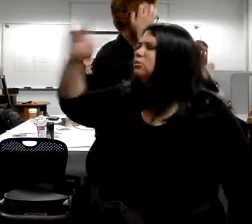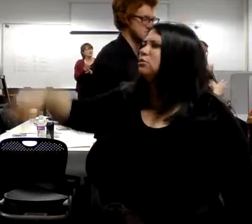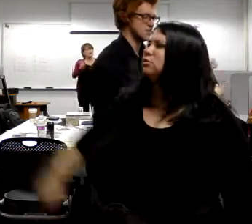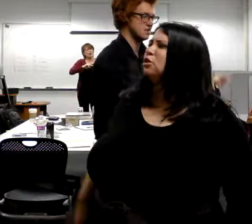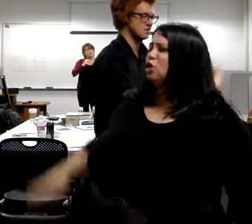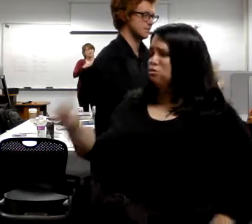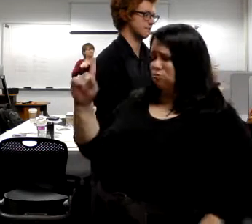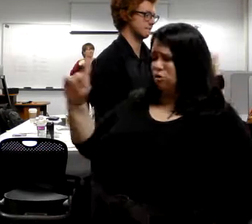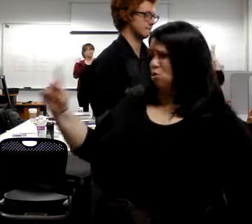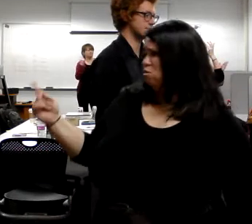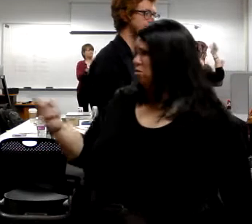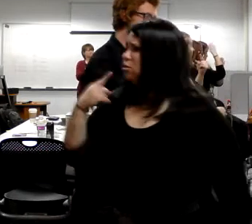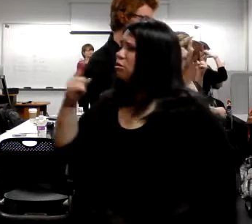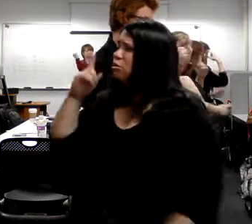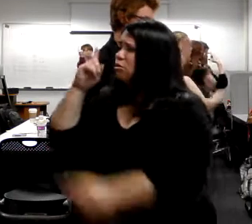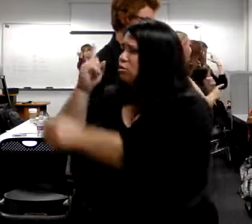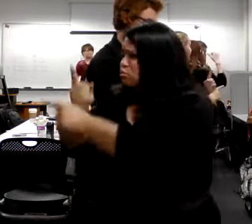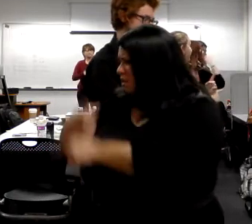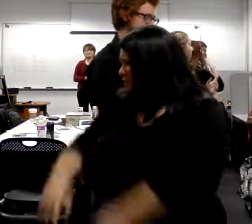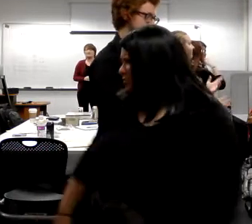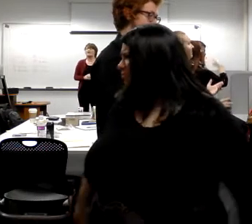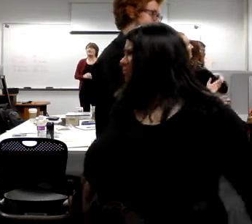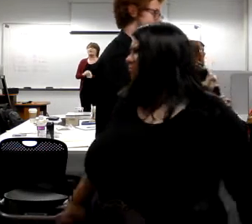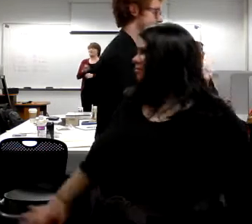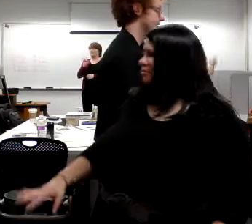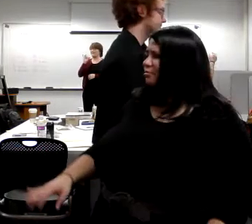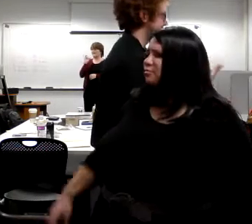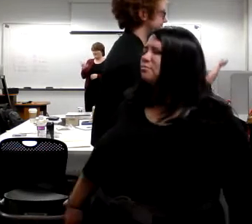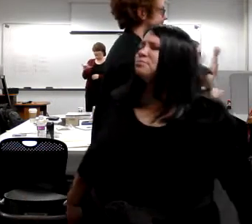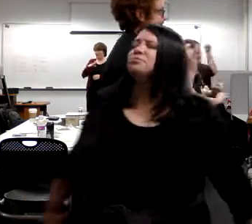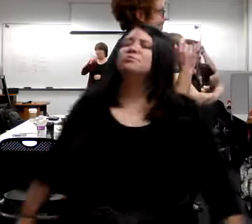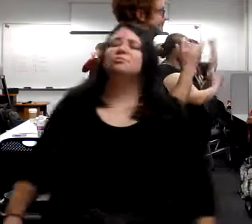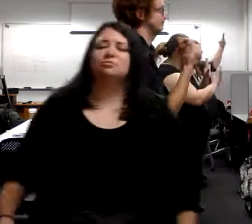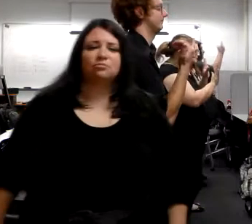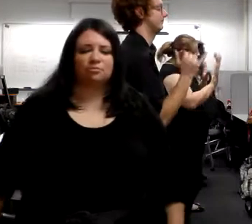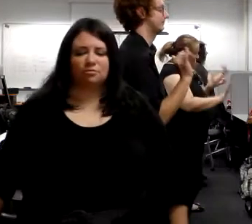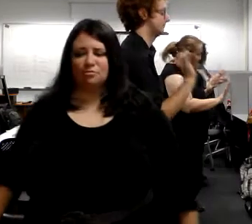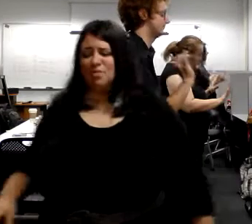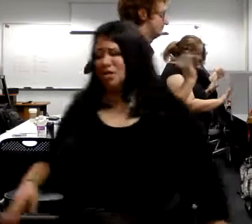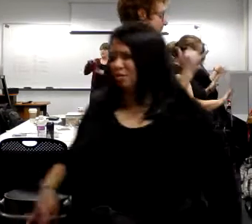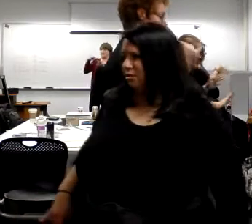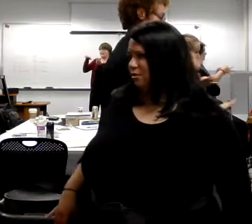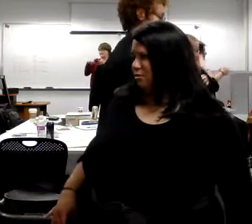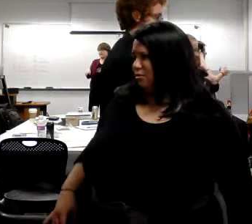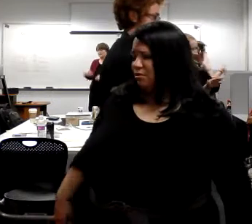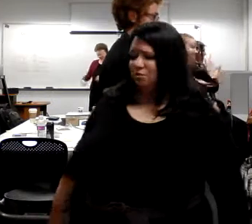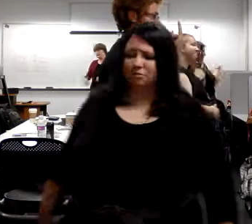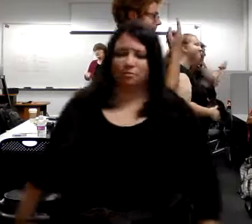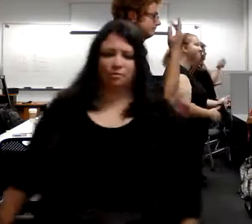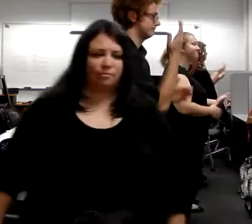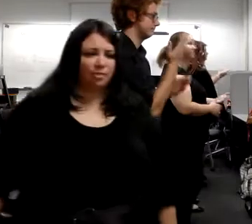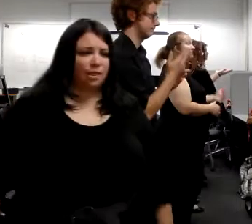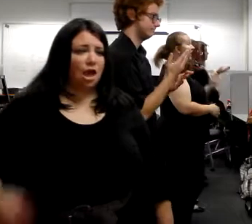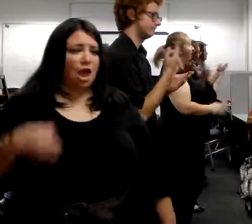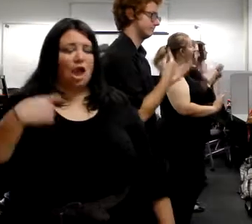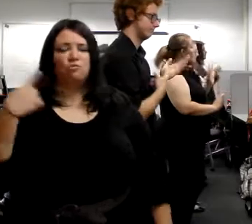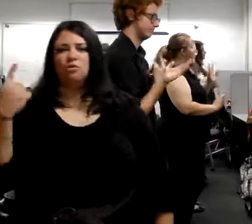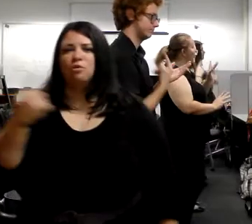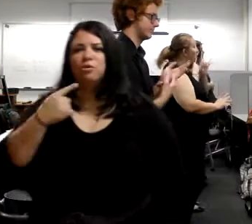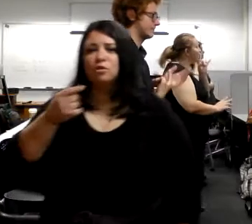I'm not going to mention them, but they're implied. So I got really upset. And I swear, I was a really good kid. And I never swore, and I never